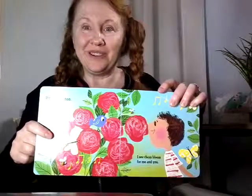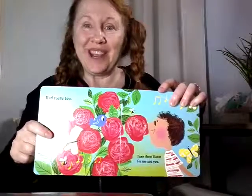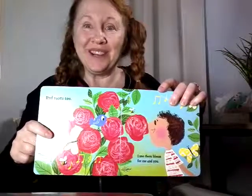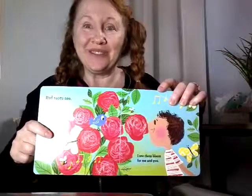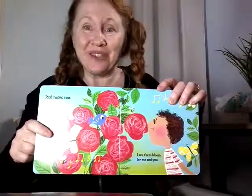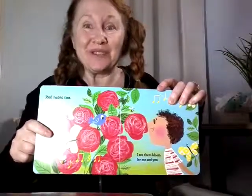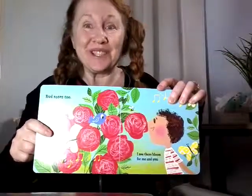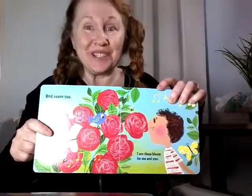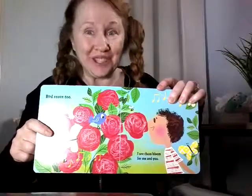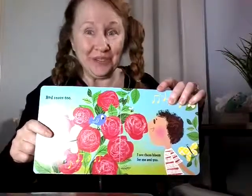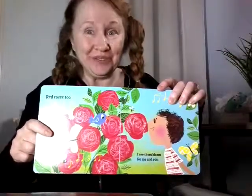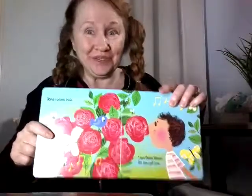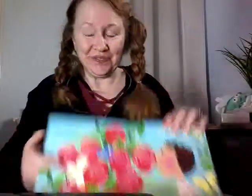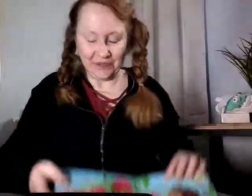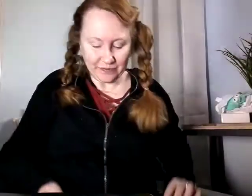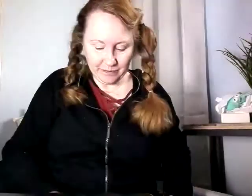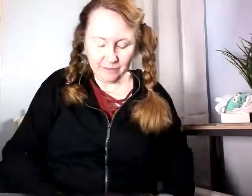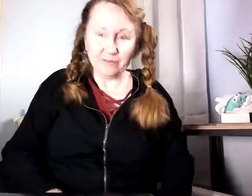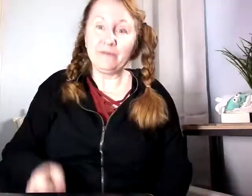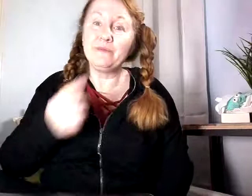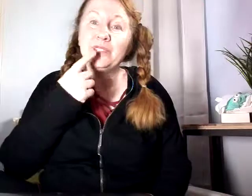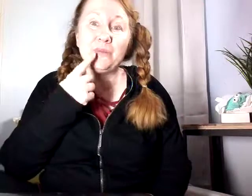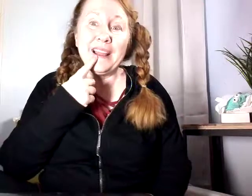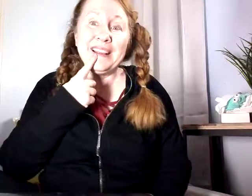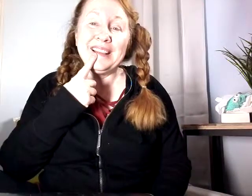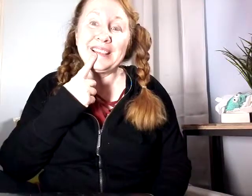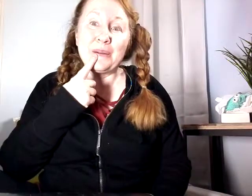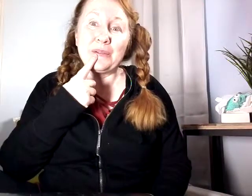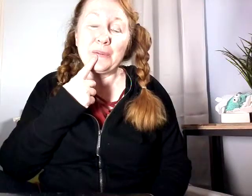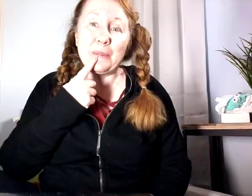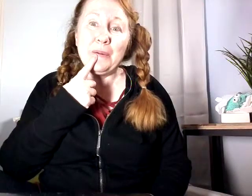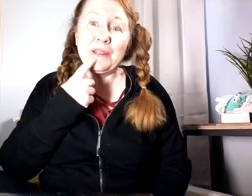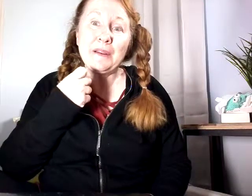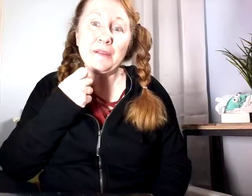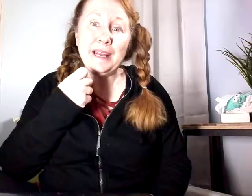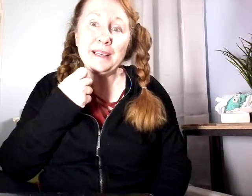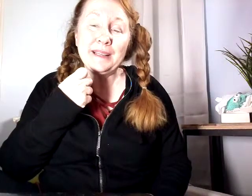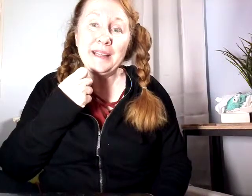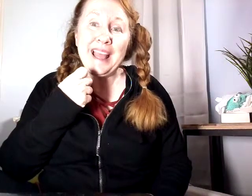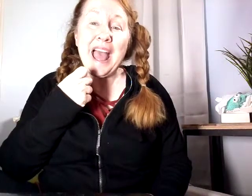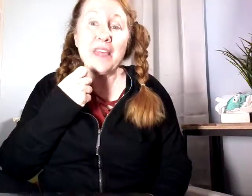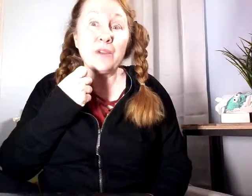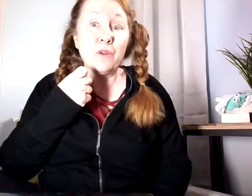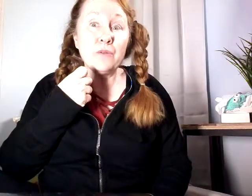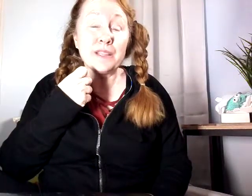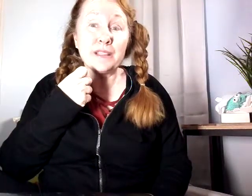Red roses too. So red is coming from your mouth, red. And then roses,